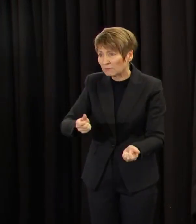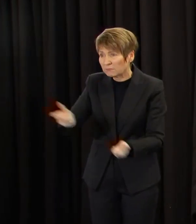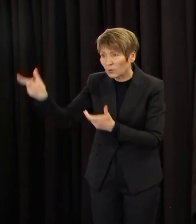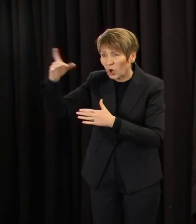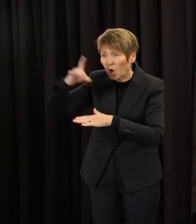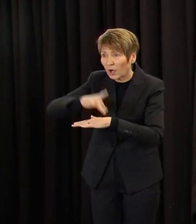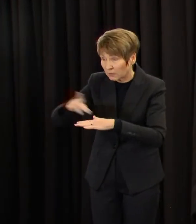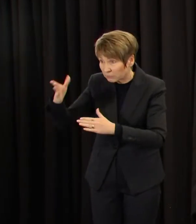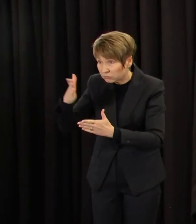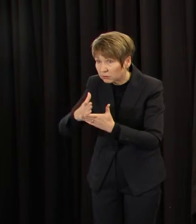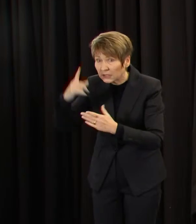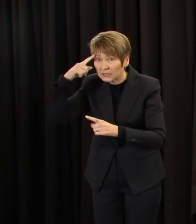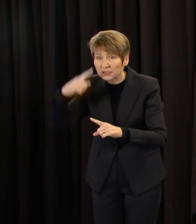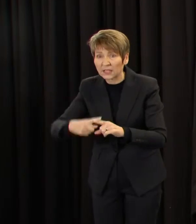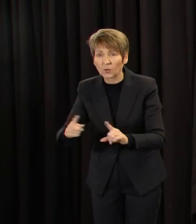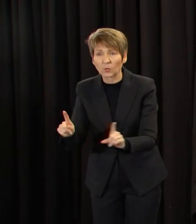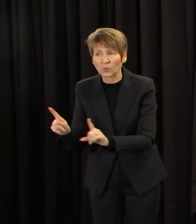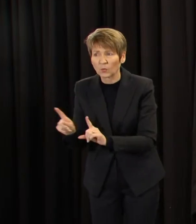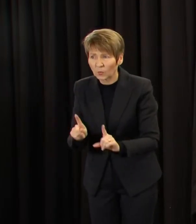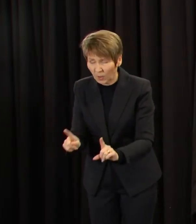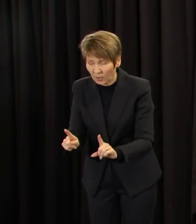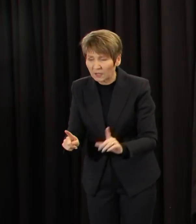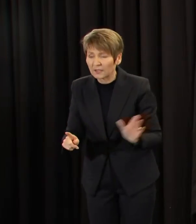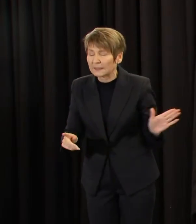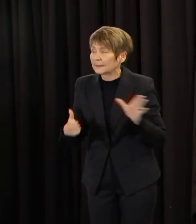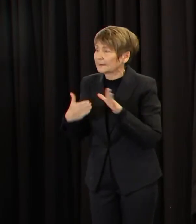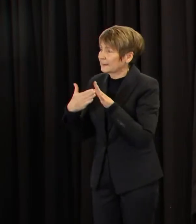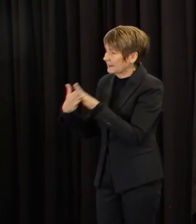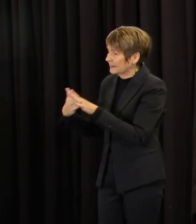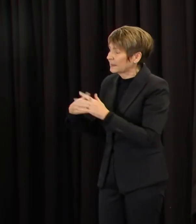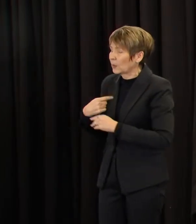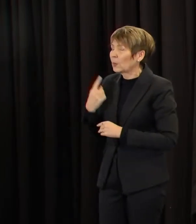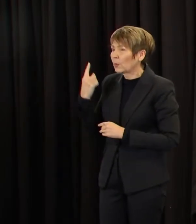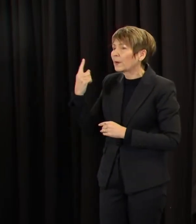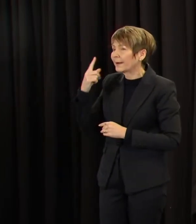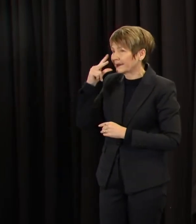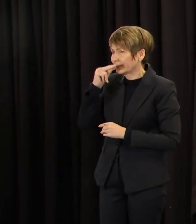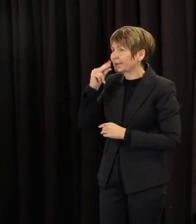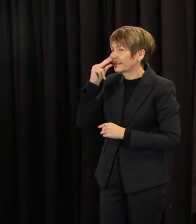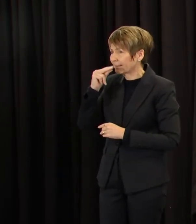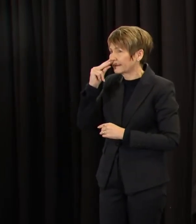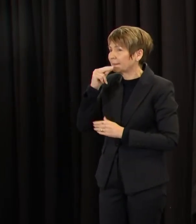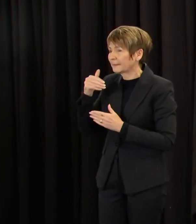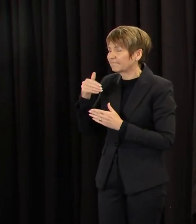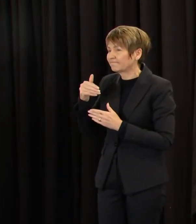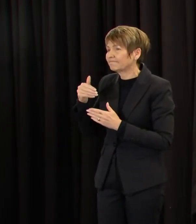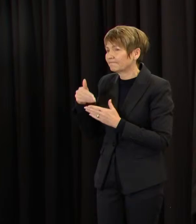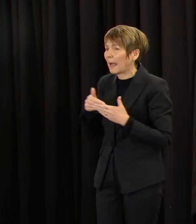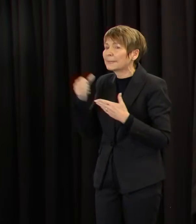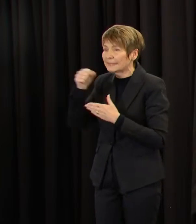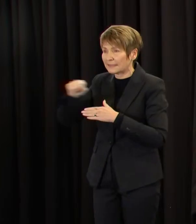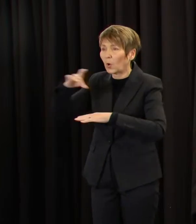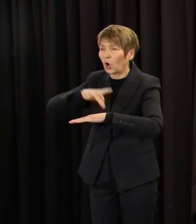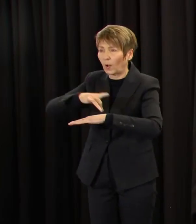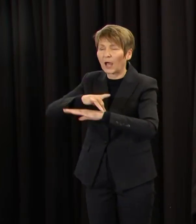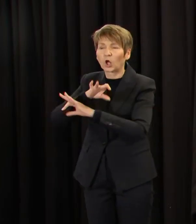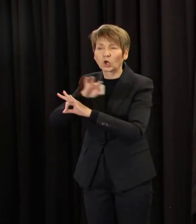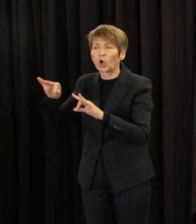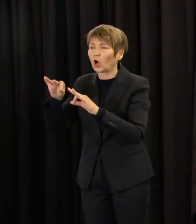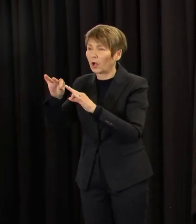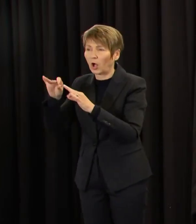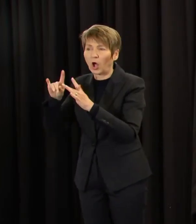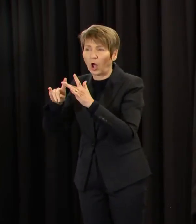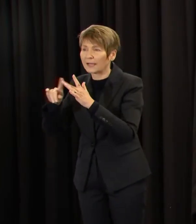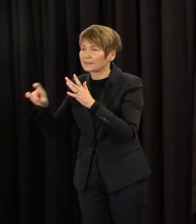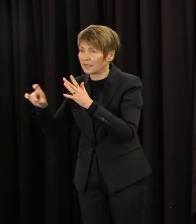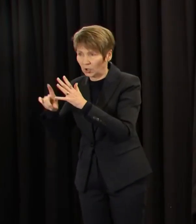haven't checked in the last 24 hours, Samaya, but my understanding is there's still one infant in hospital who's not in ICU. And there's been an infant in